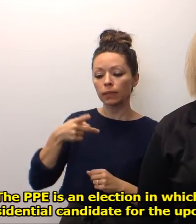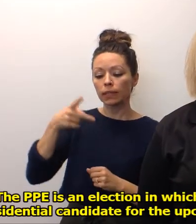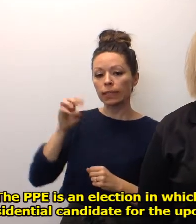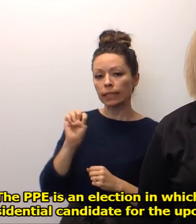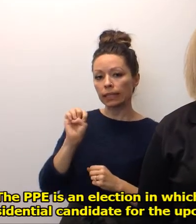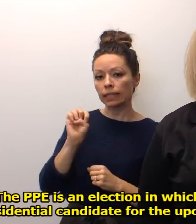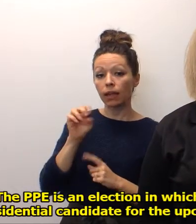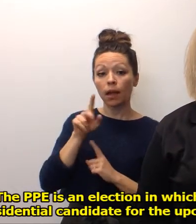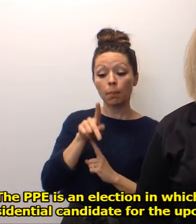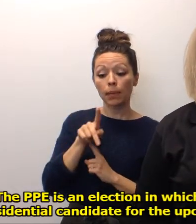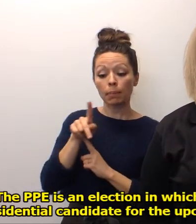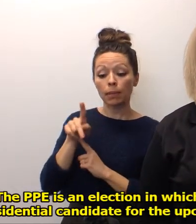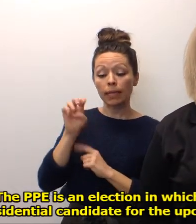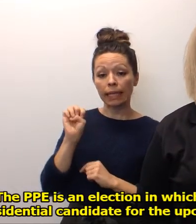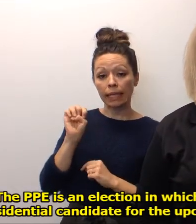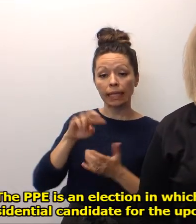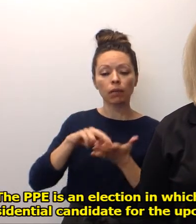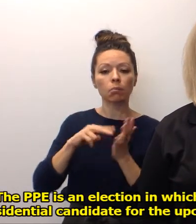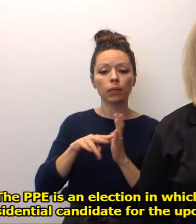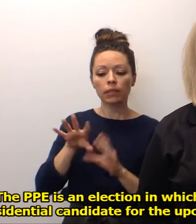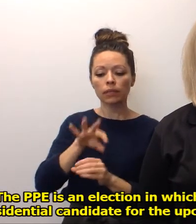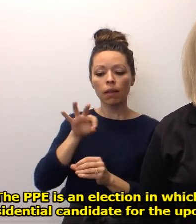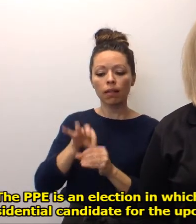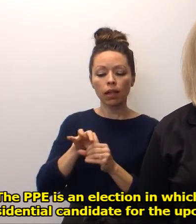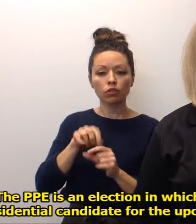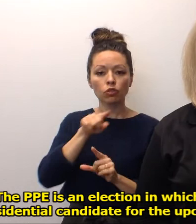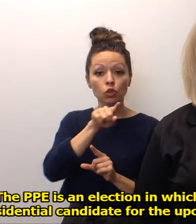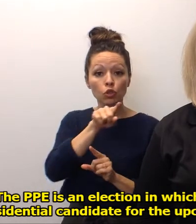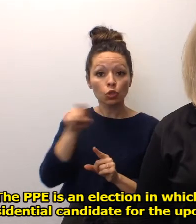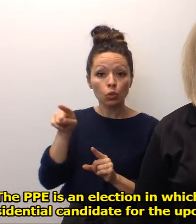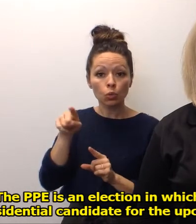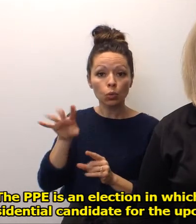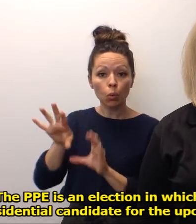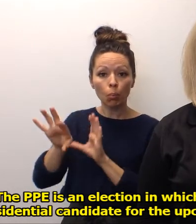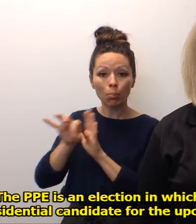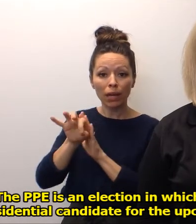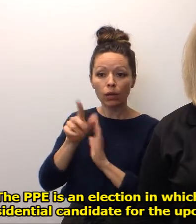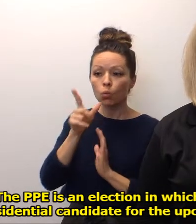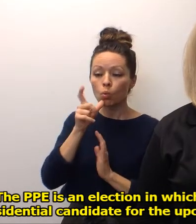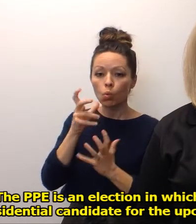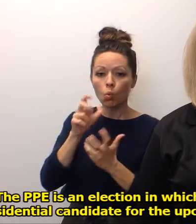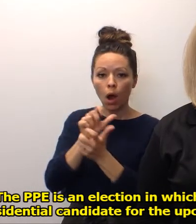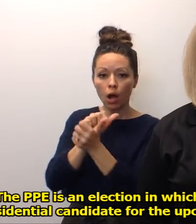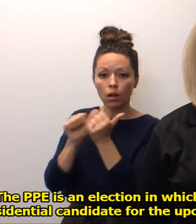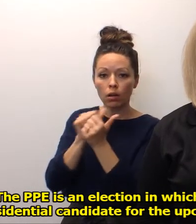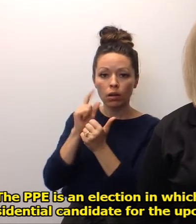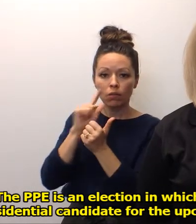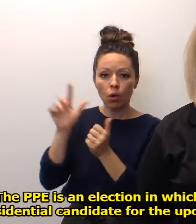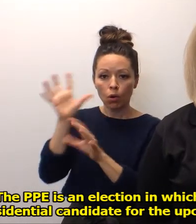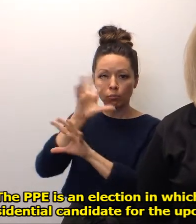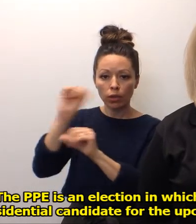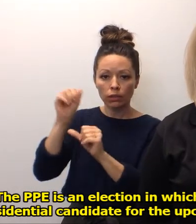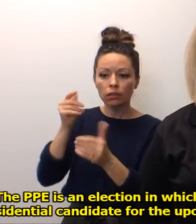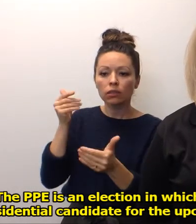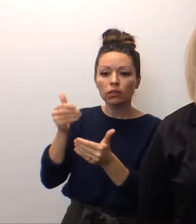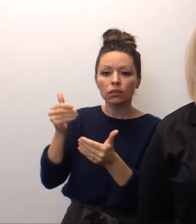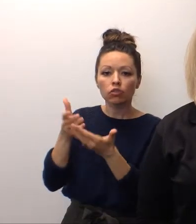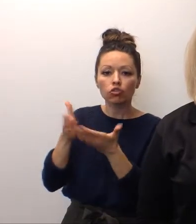The PPE is an election in which voters choose their presidential candidate for the upcoming general